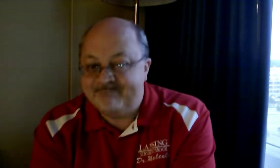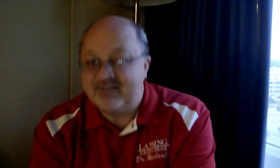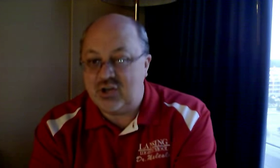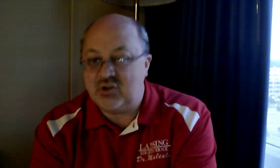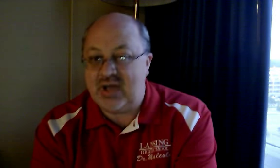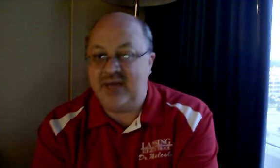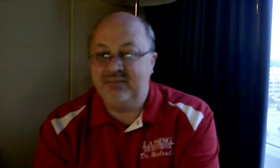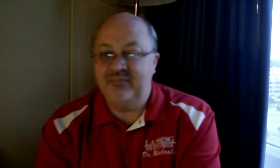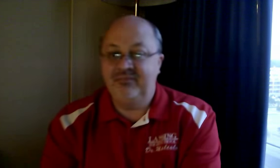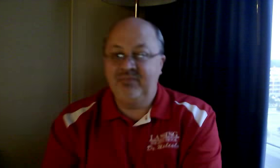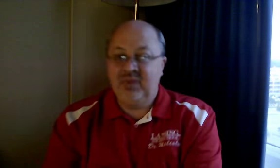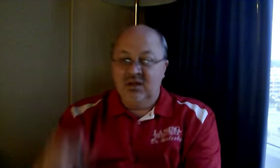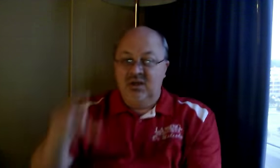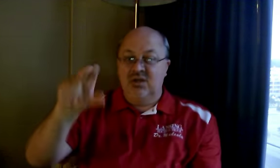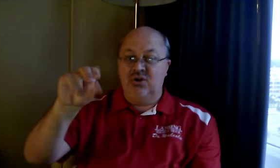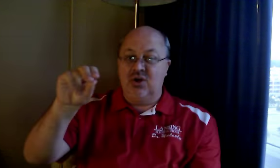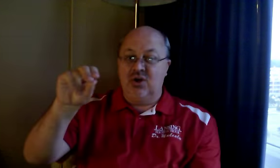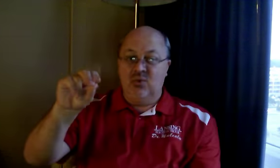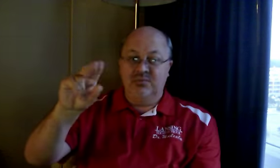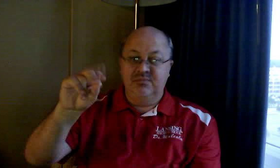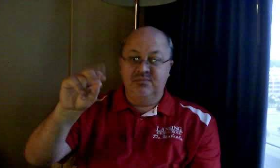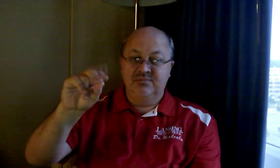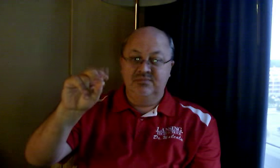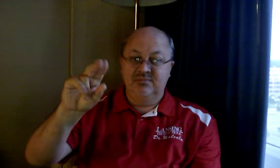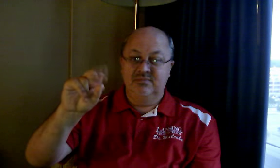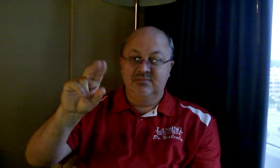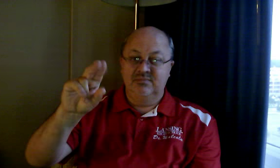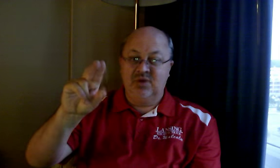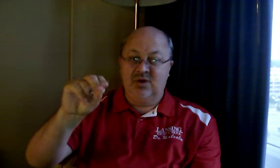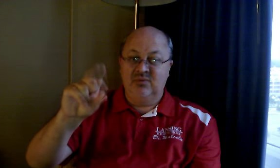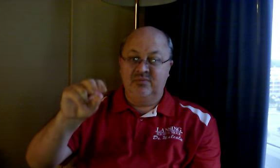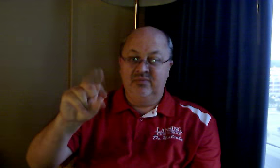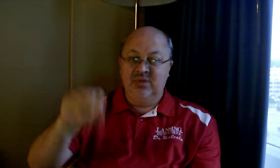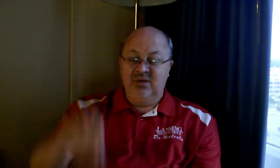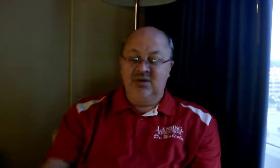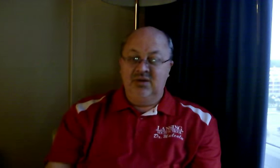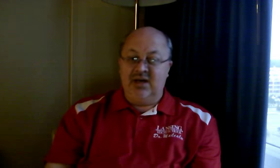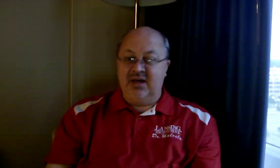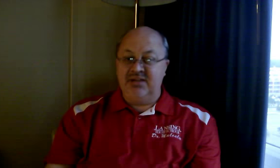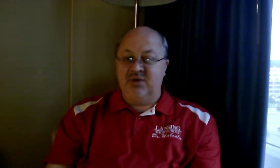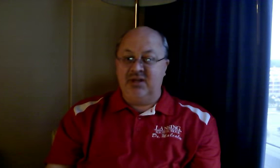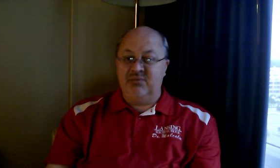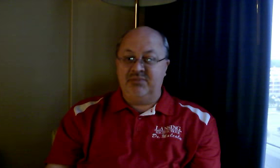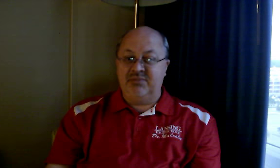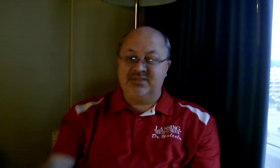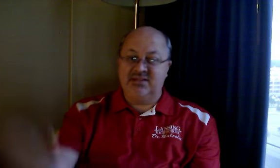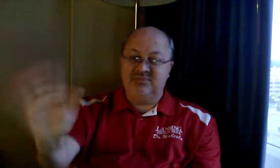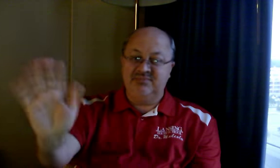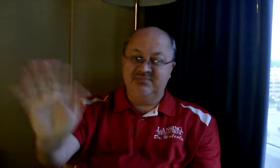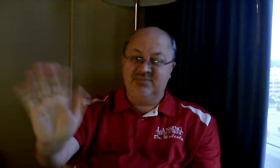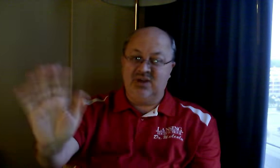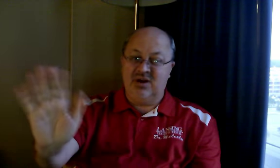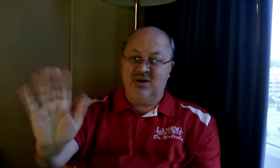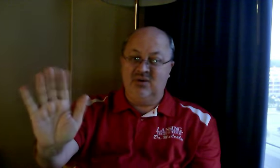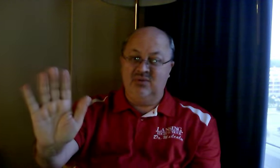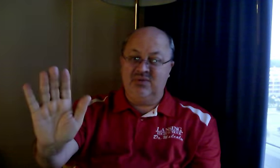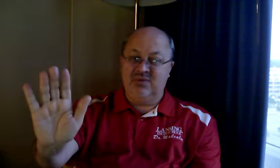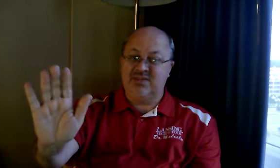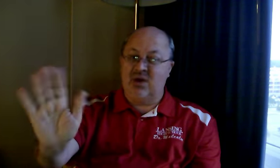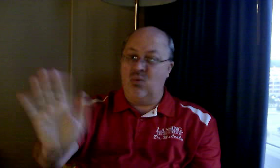Nod your head. No. No. Do you want any more pizza? No. That means a